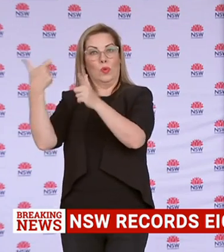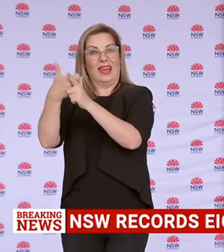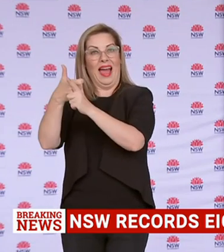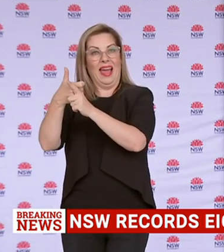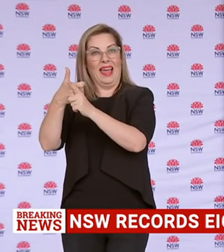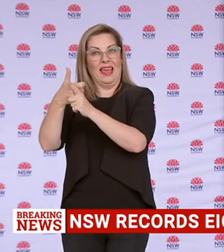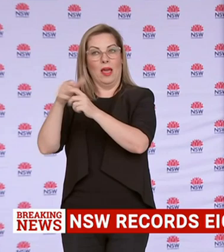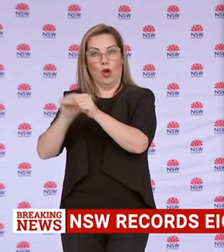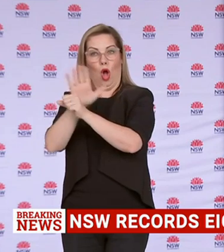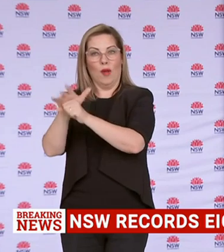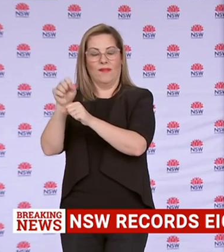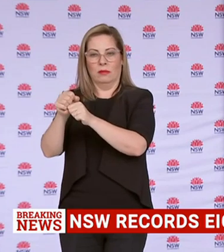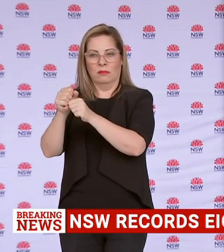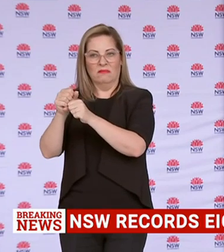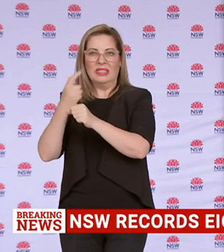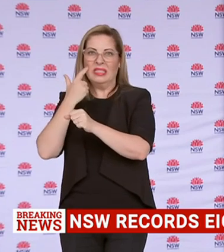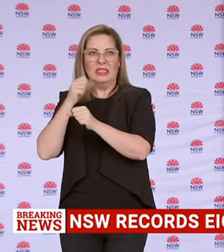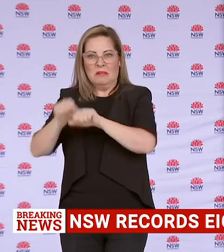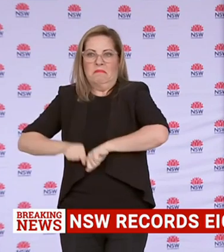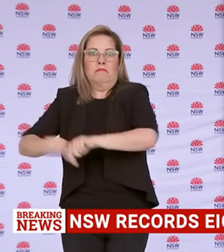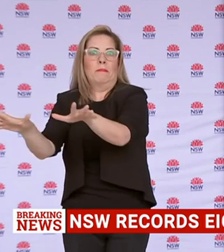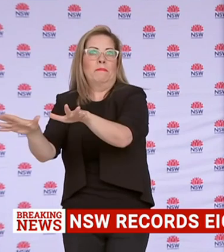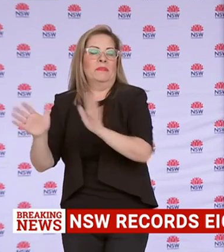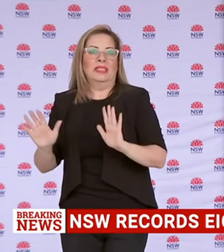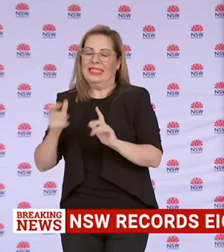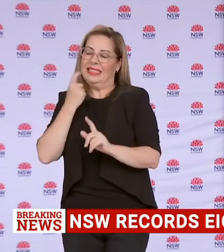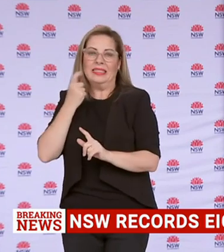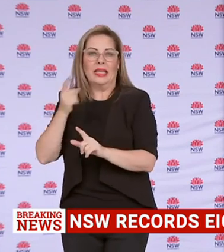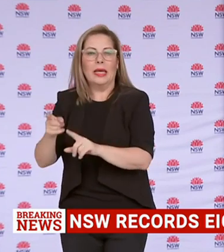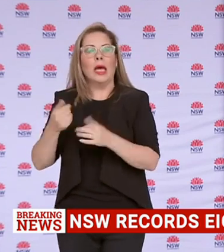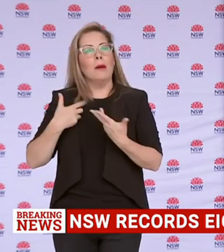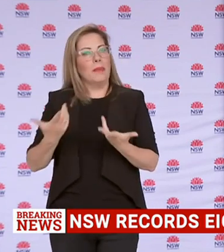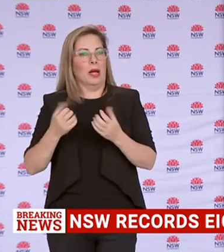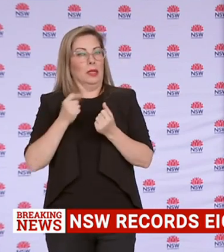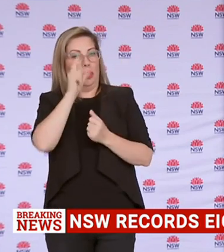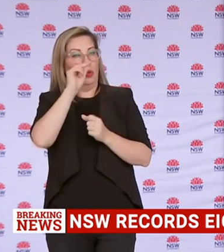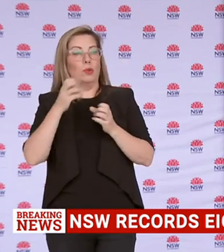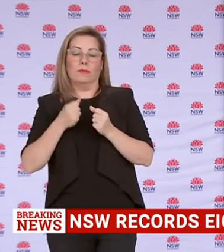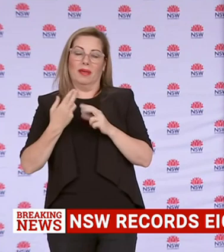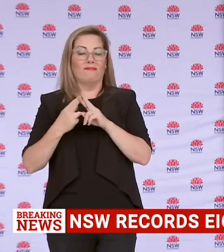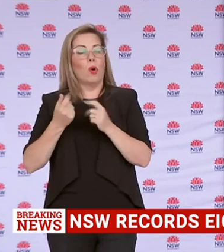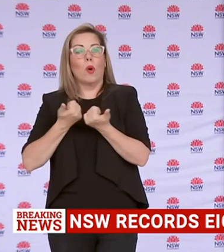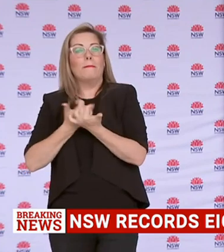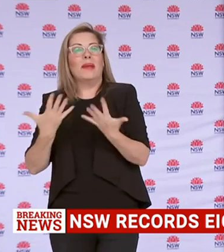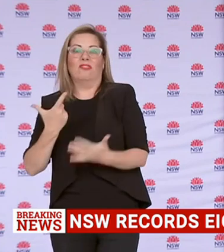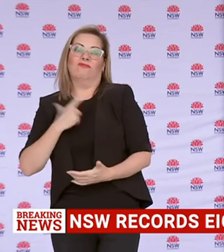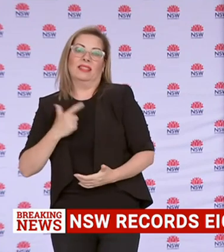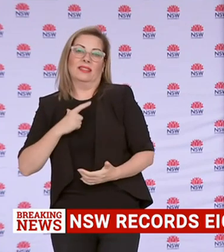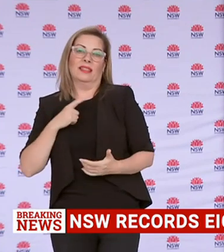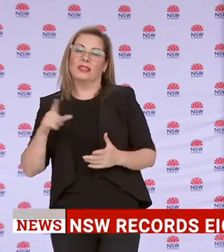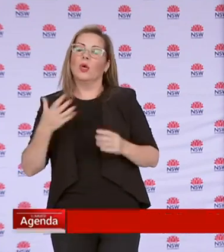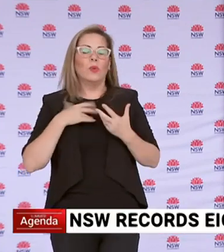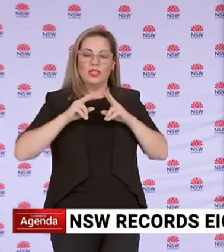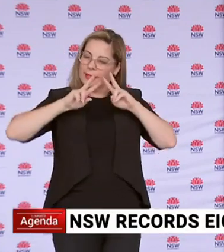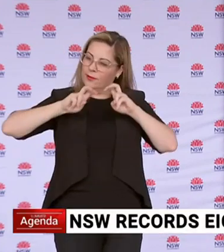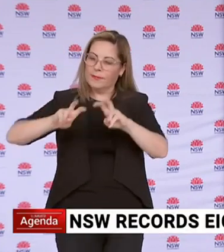So what we need to do is just redouble our efforts to make sure everyone is aware of the infection control requirements. There have been